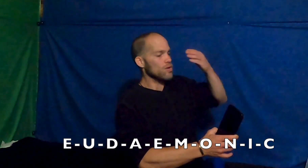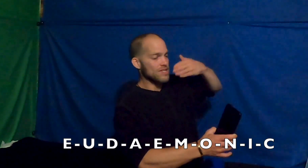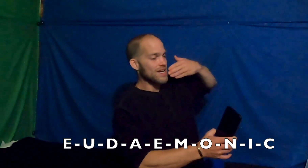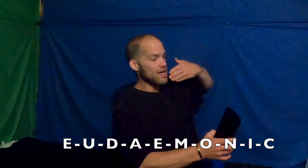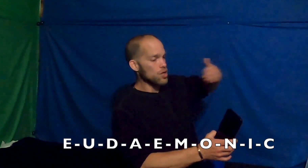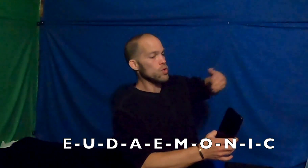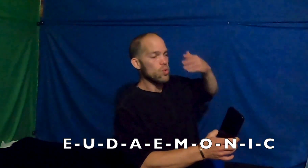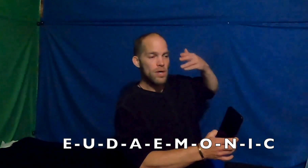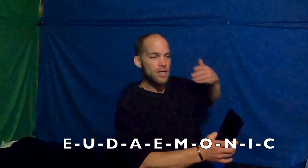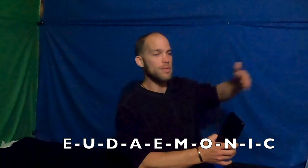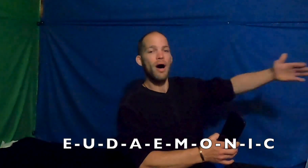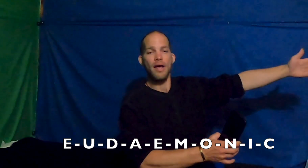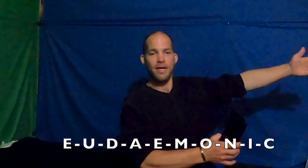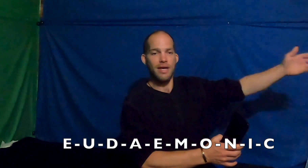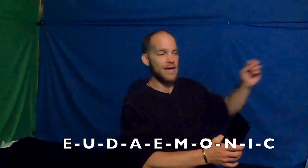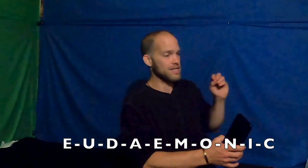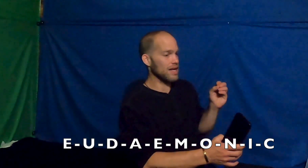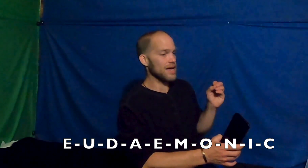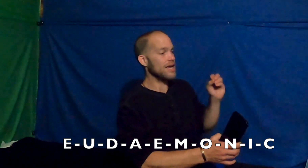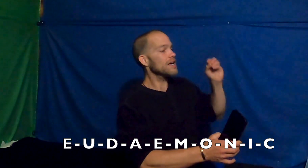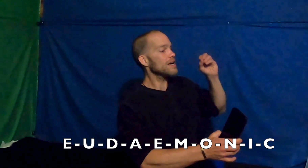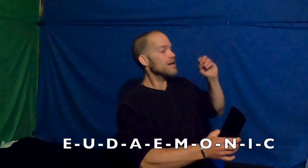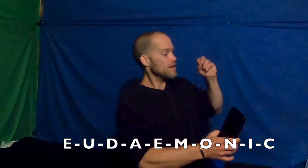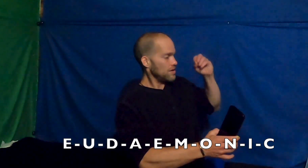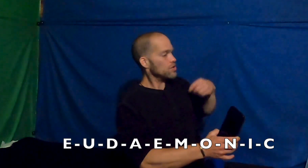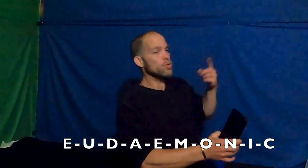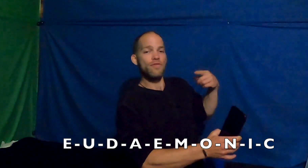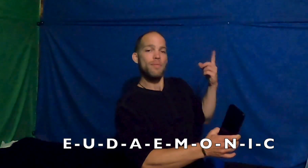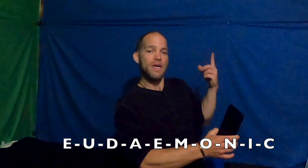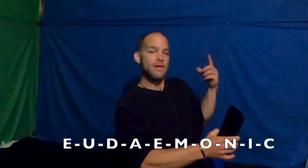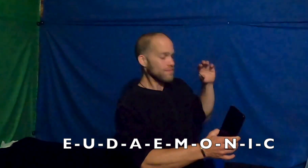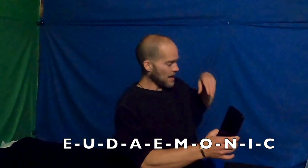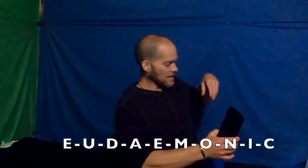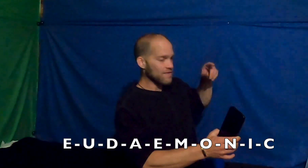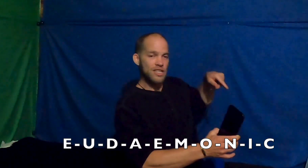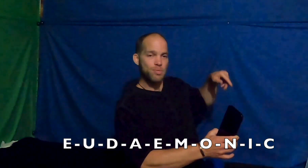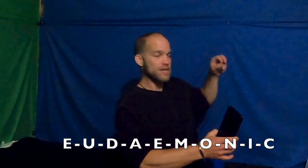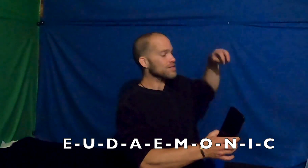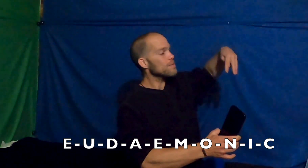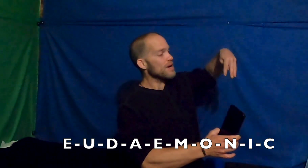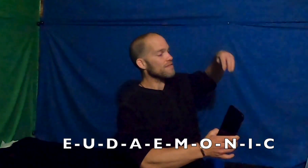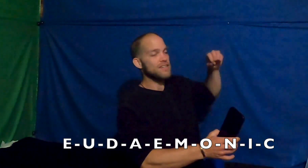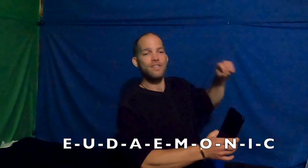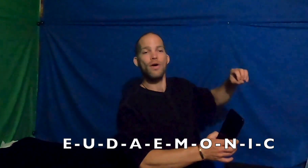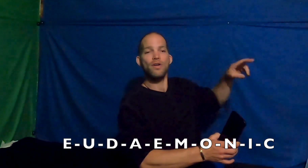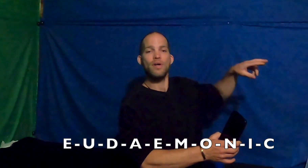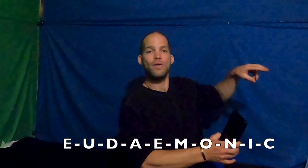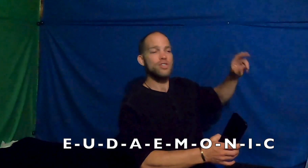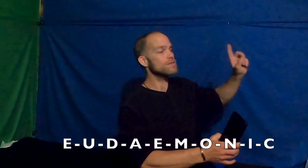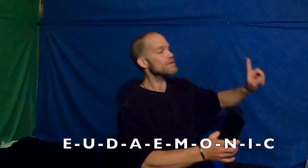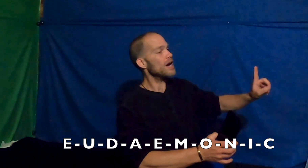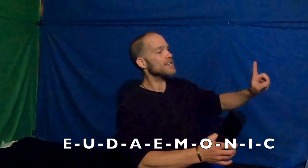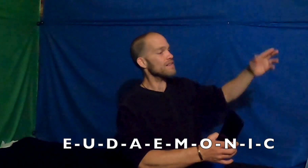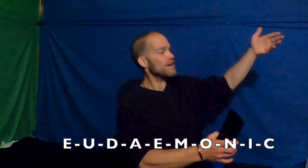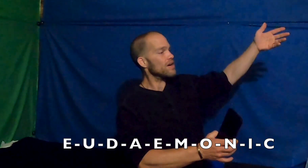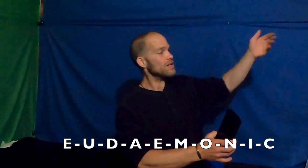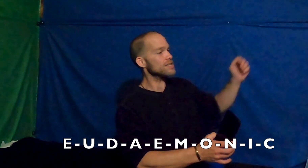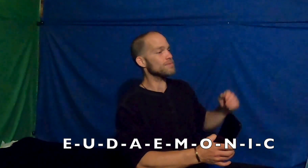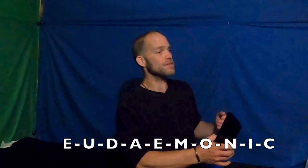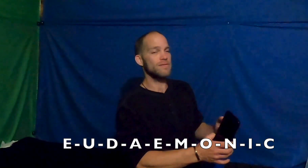say eudaemonic as in like to or from me, actively expressed, manifested, ongoing notion, identified concept.